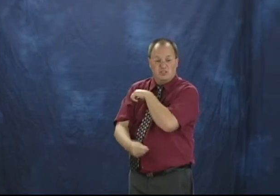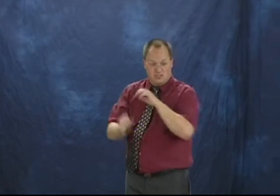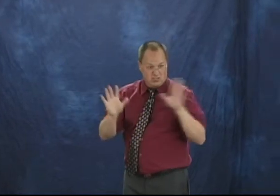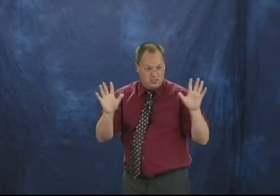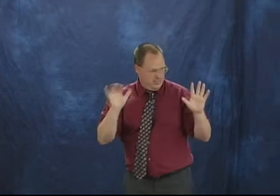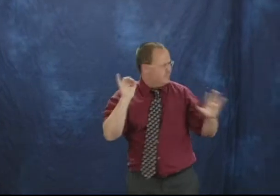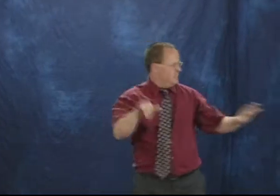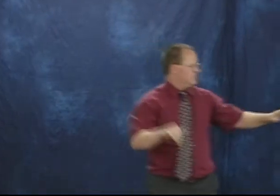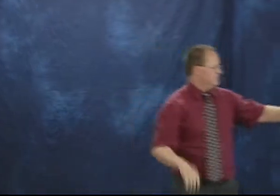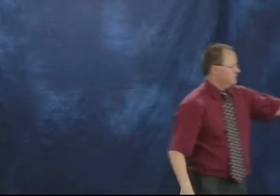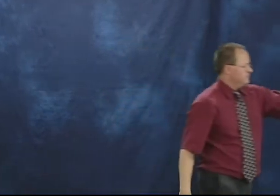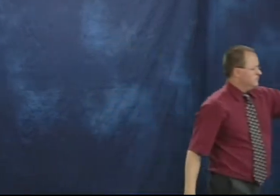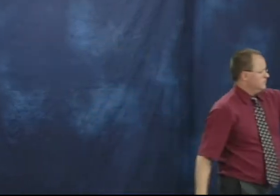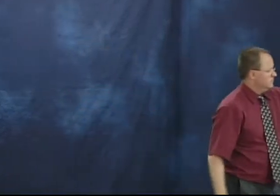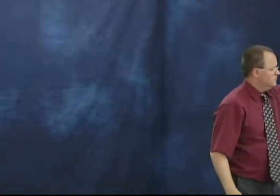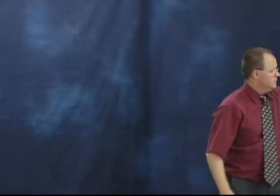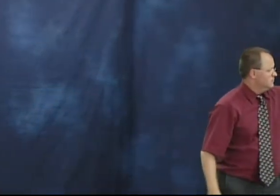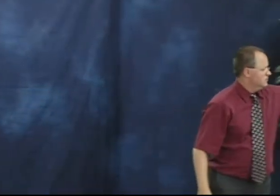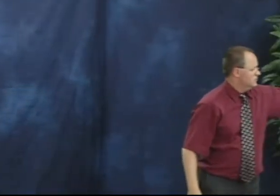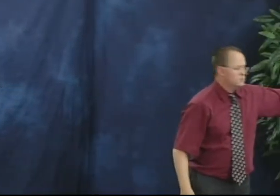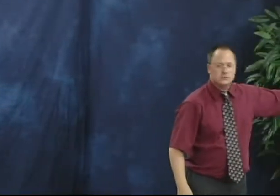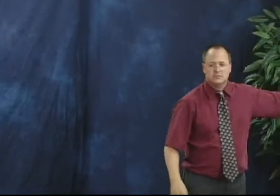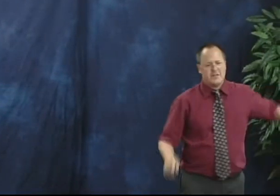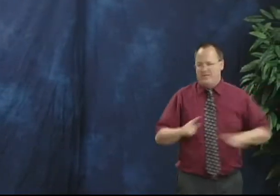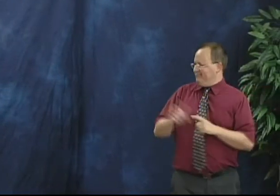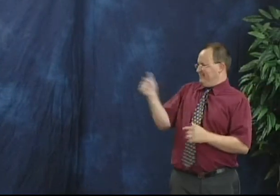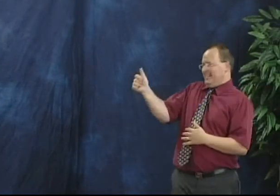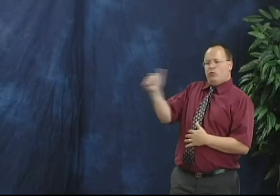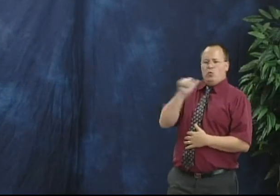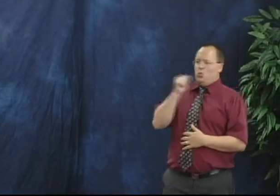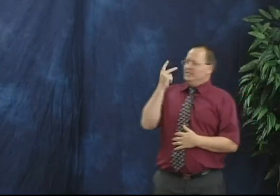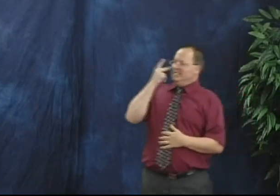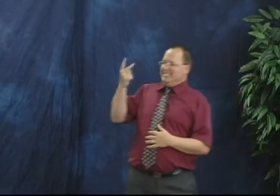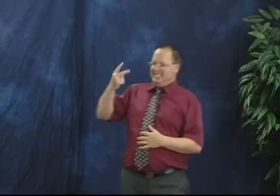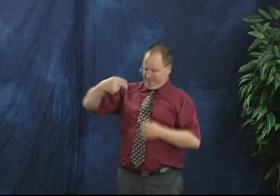He did not see that he was poor in spirit.